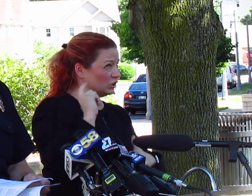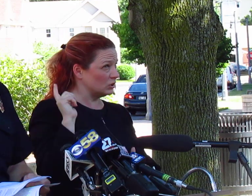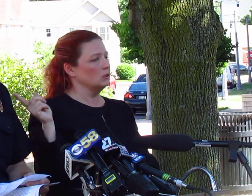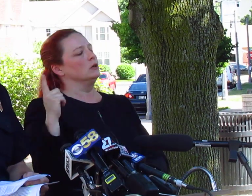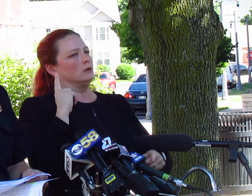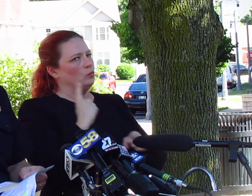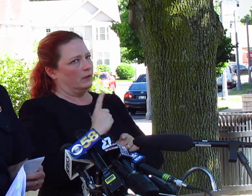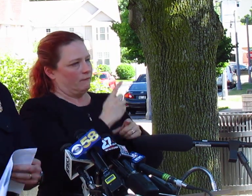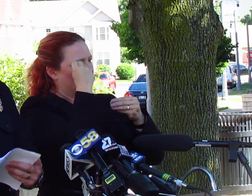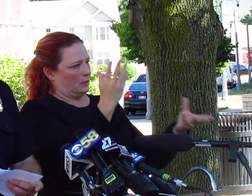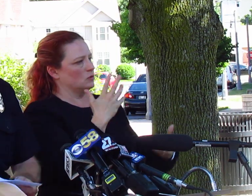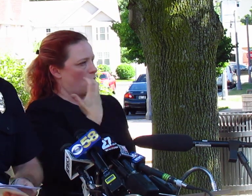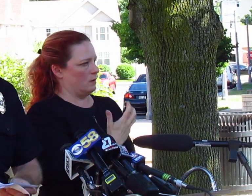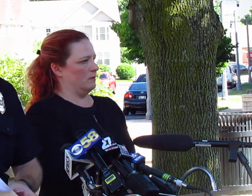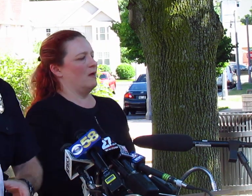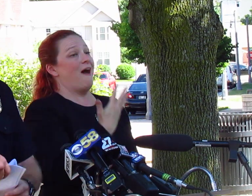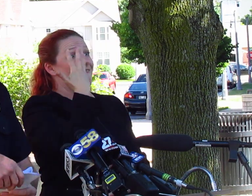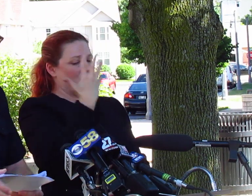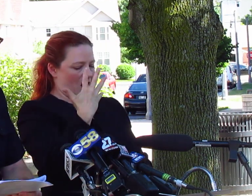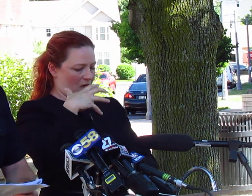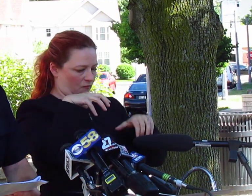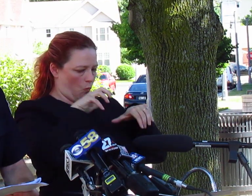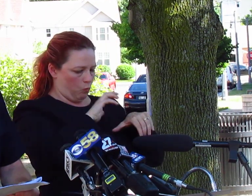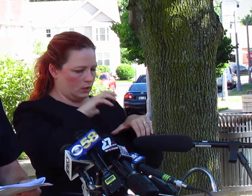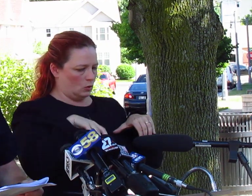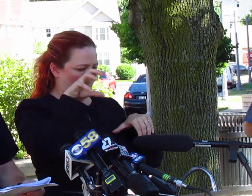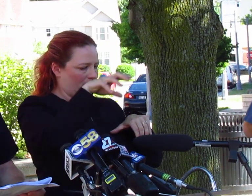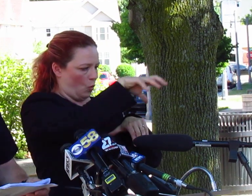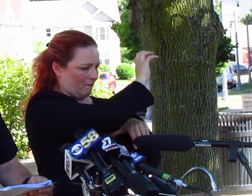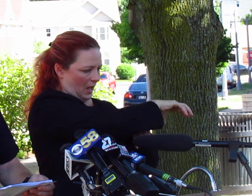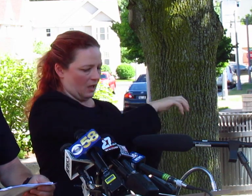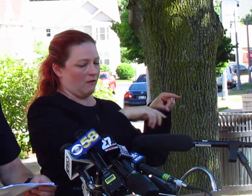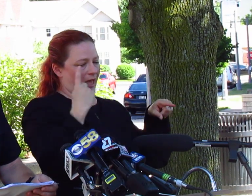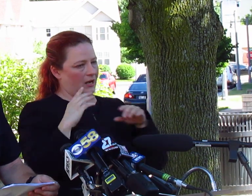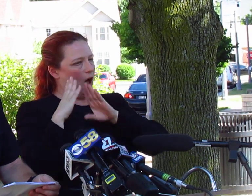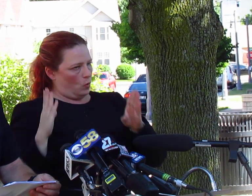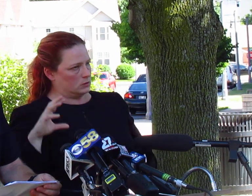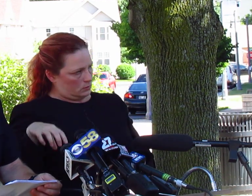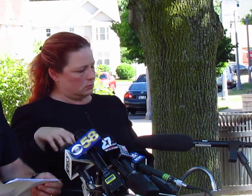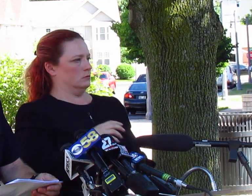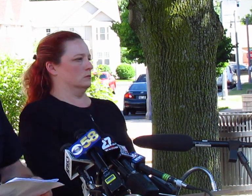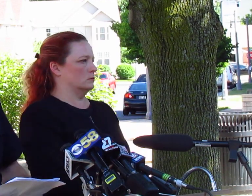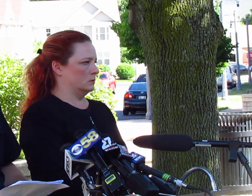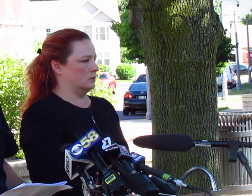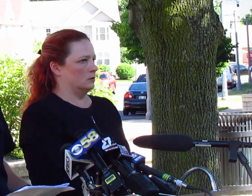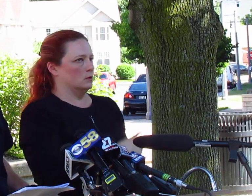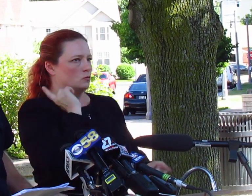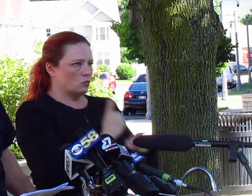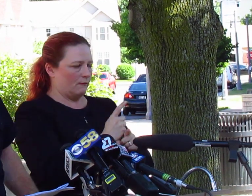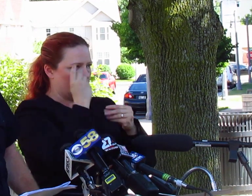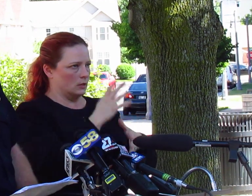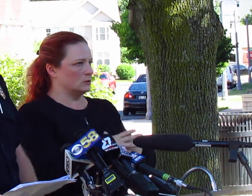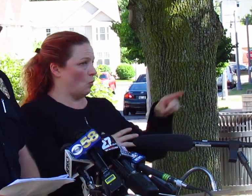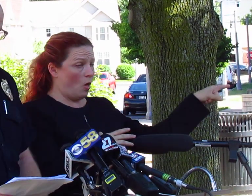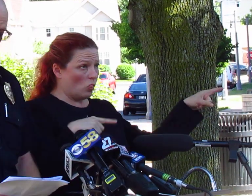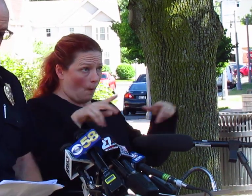the correct information here. So I appreciate you guys asking those questions and understand this. I'm going to get you as most accurate information as possible. So they're not salvageable.